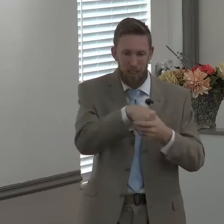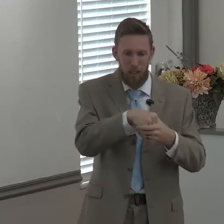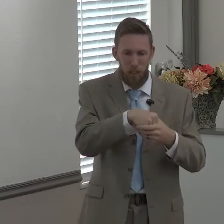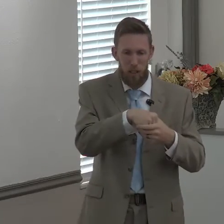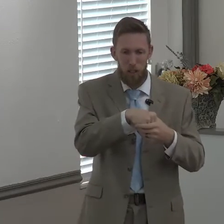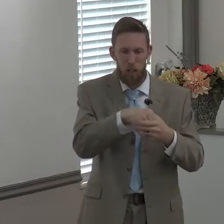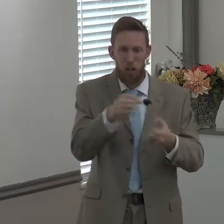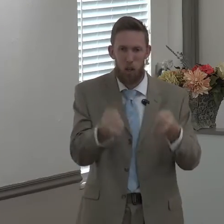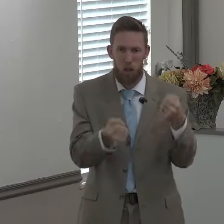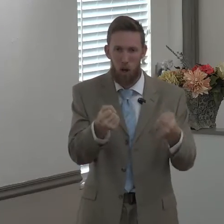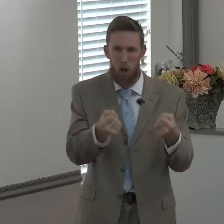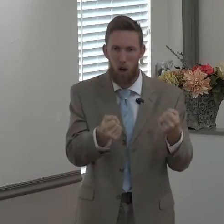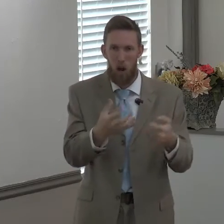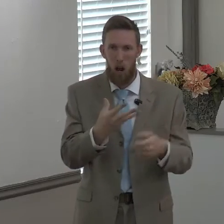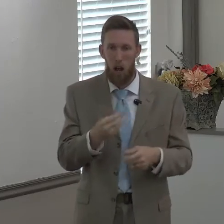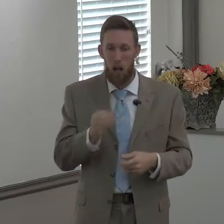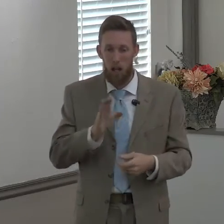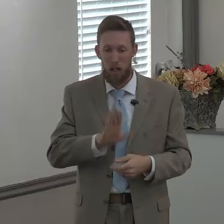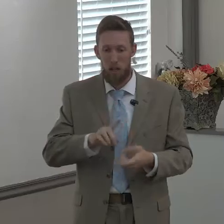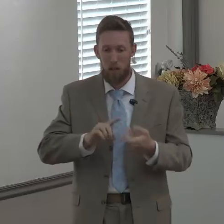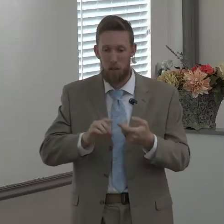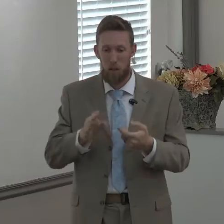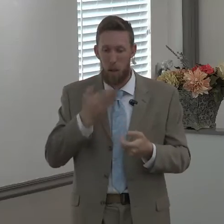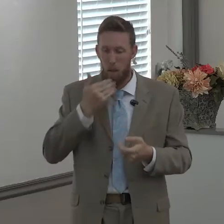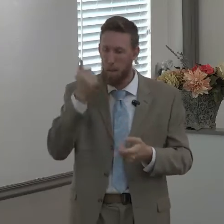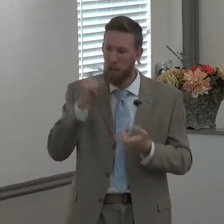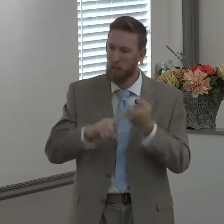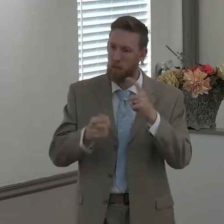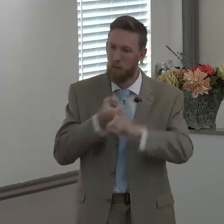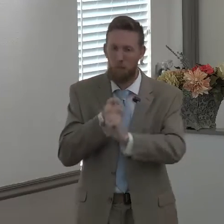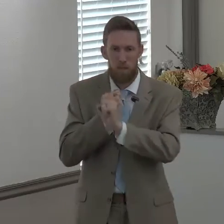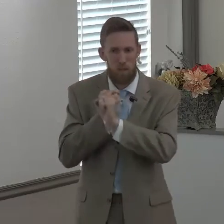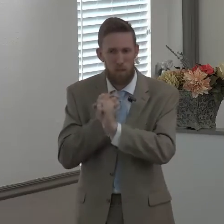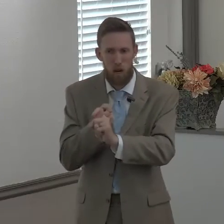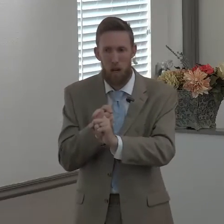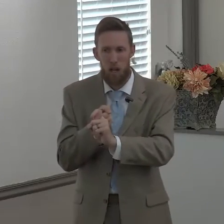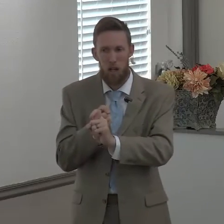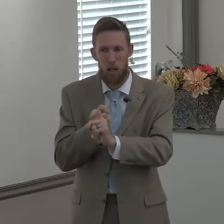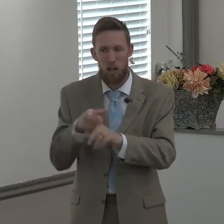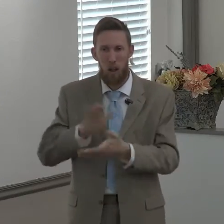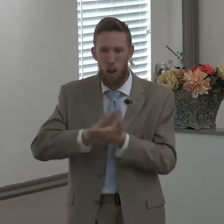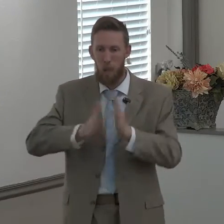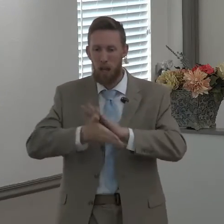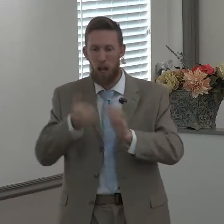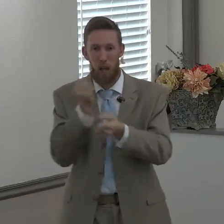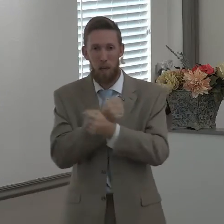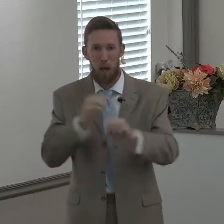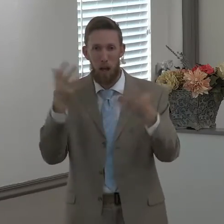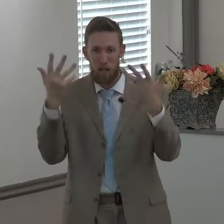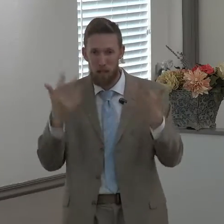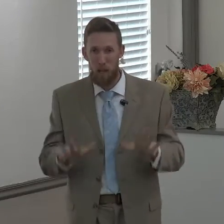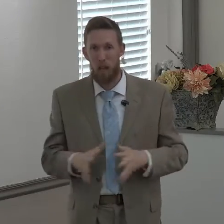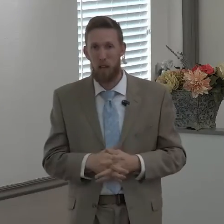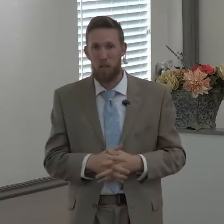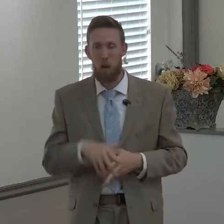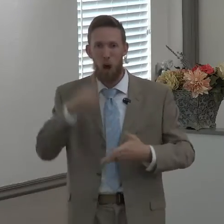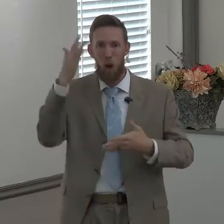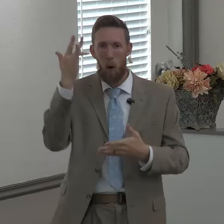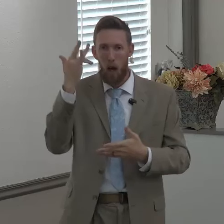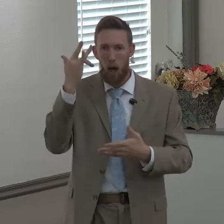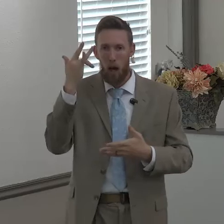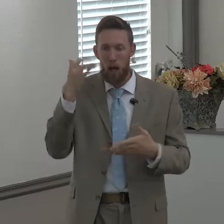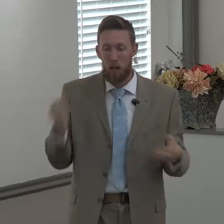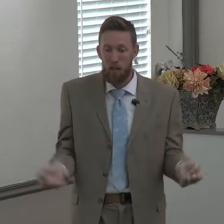And Tom took his friend out of the bar, took him into his car, and